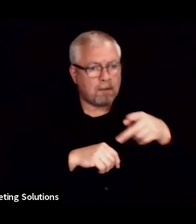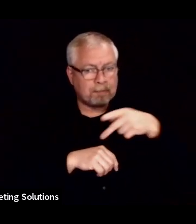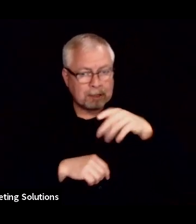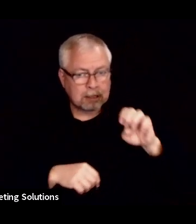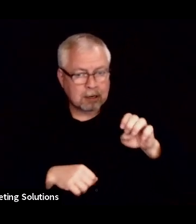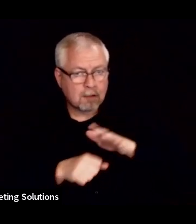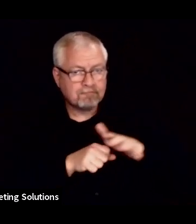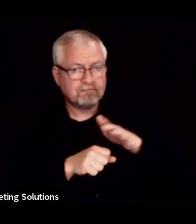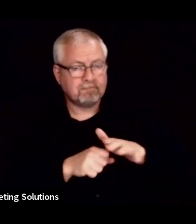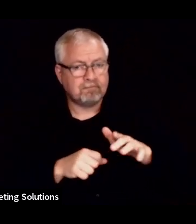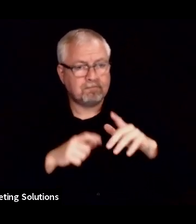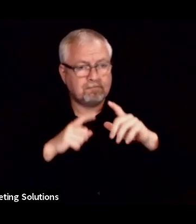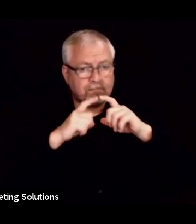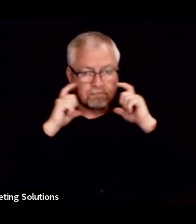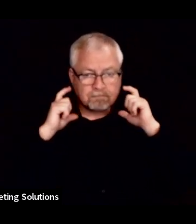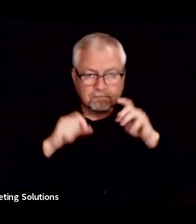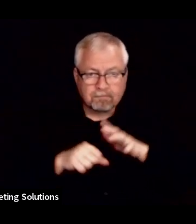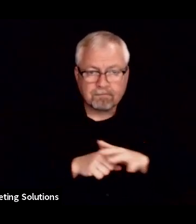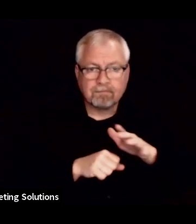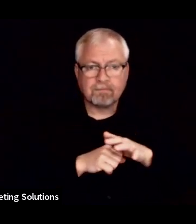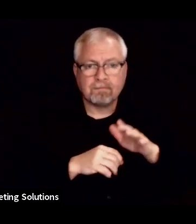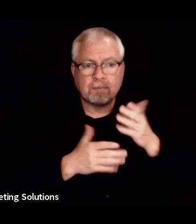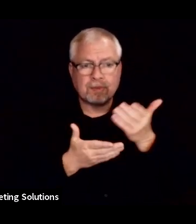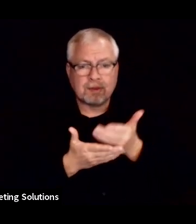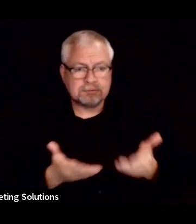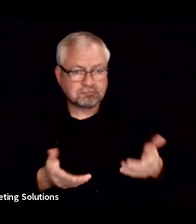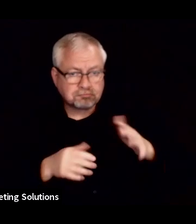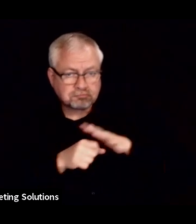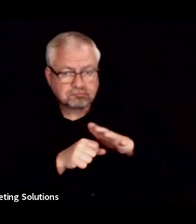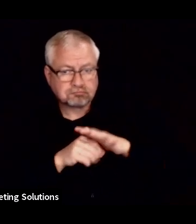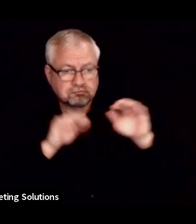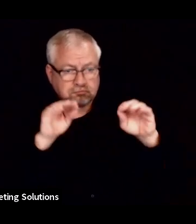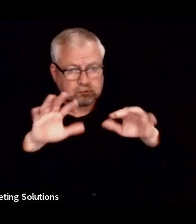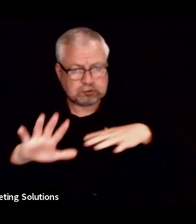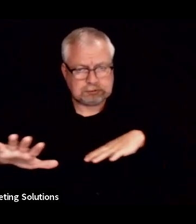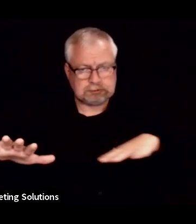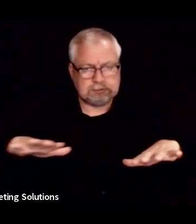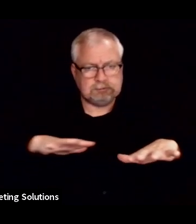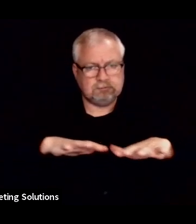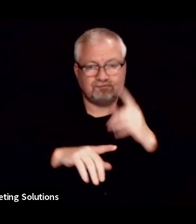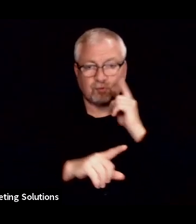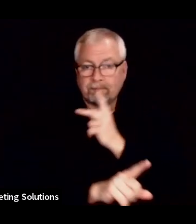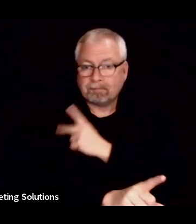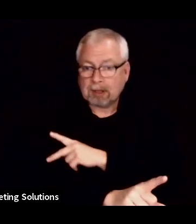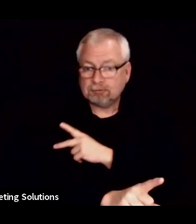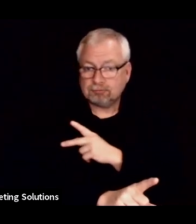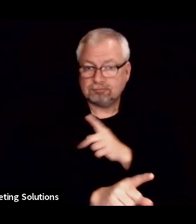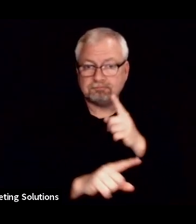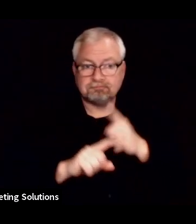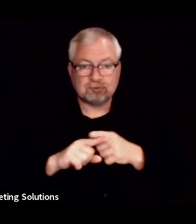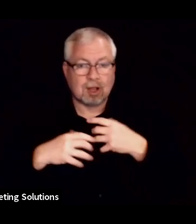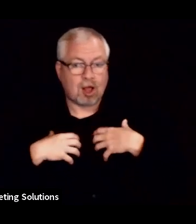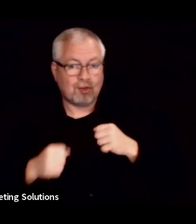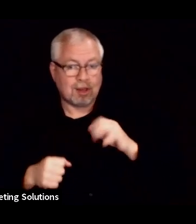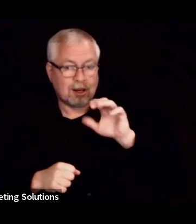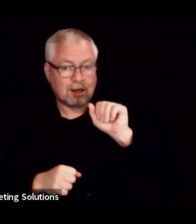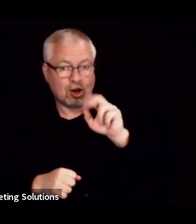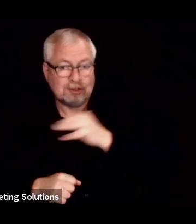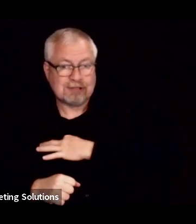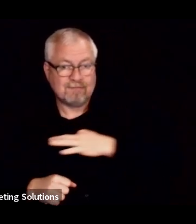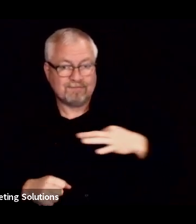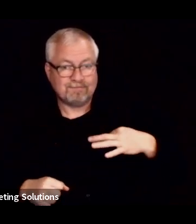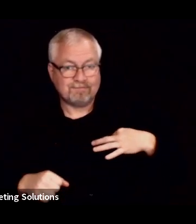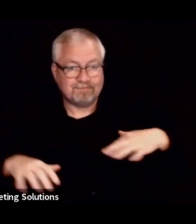for that increased patient load, but also with an eye to what may be coming in terms of additional COVID